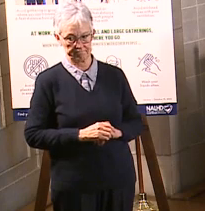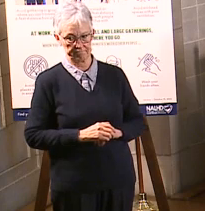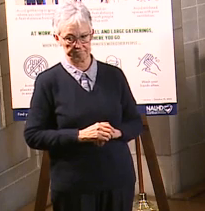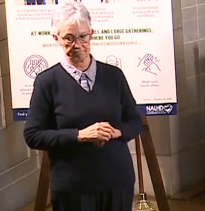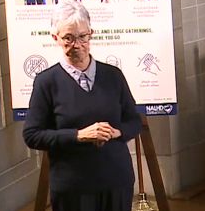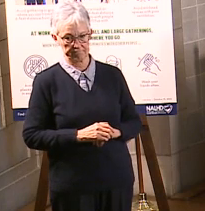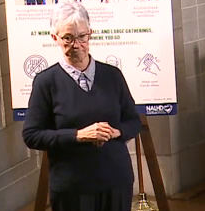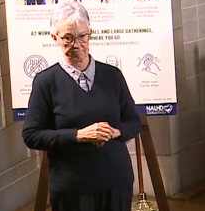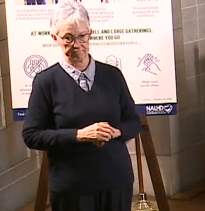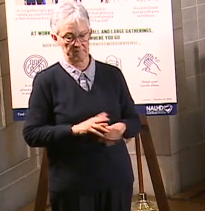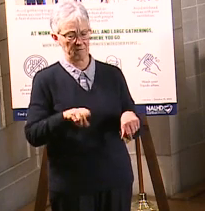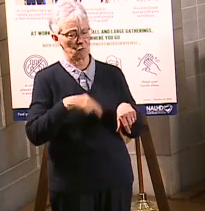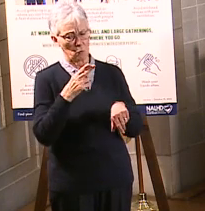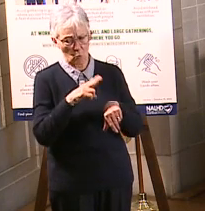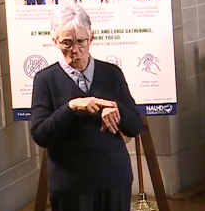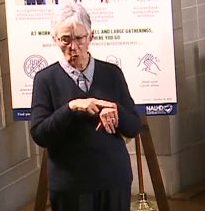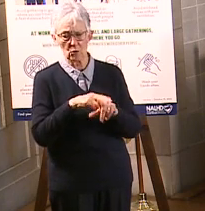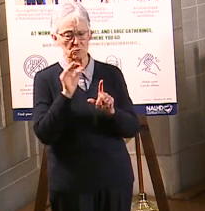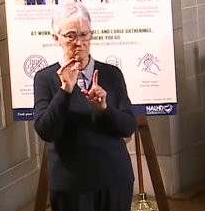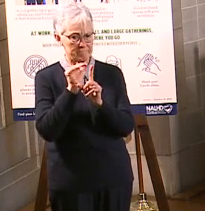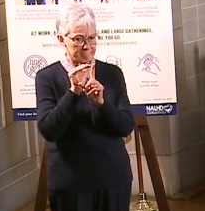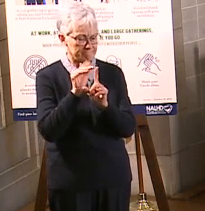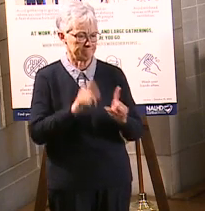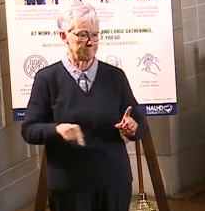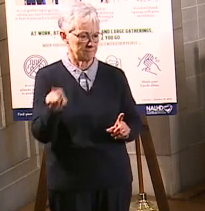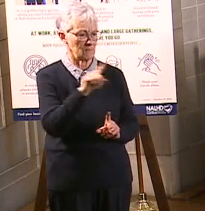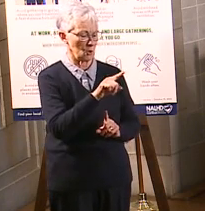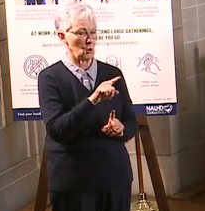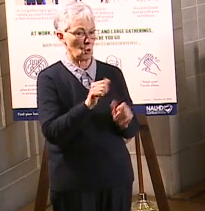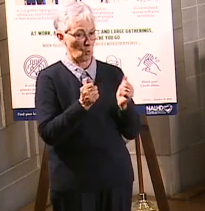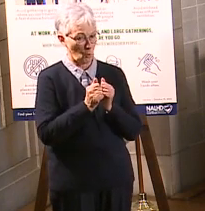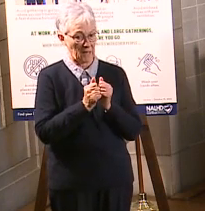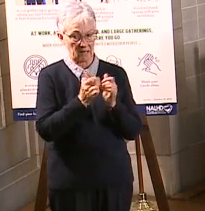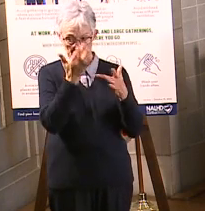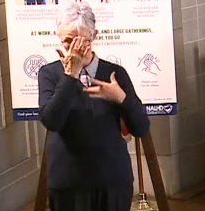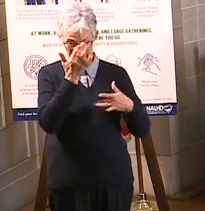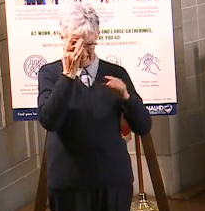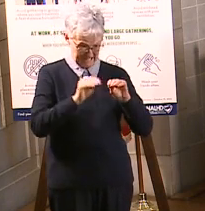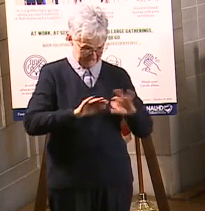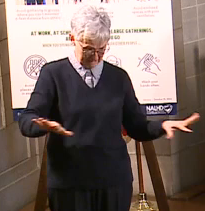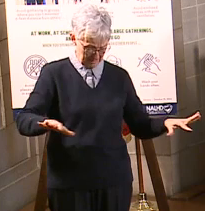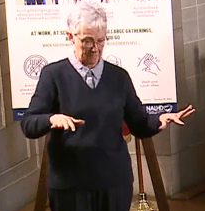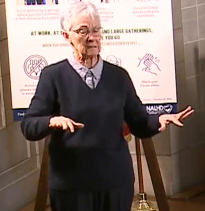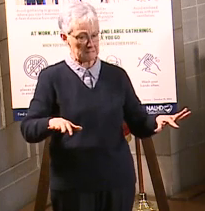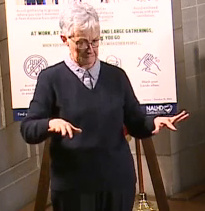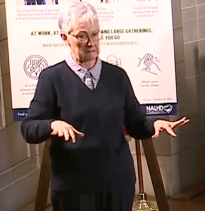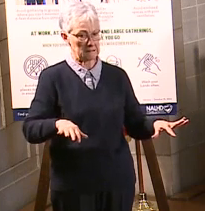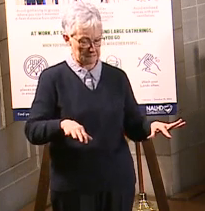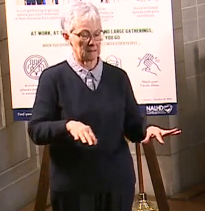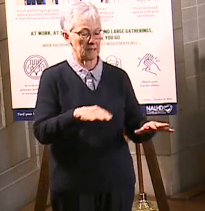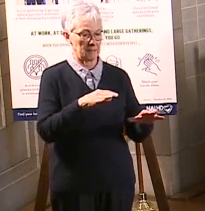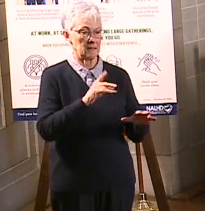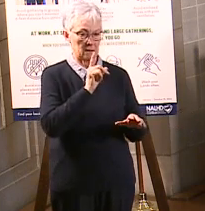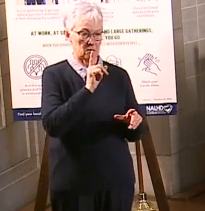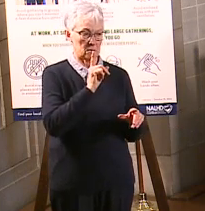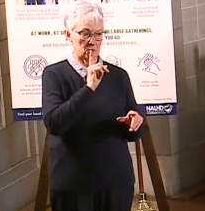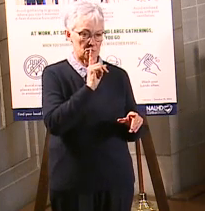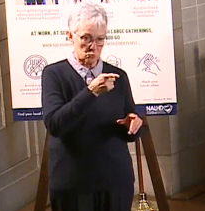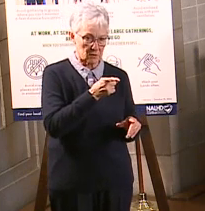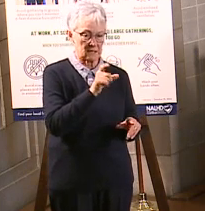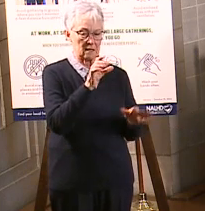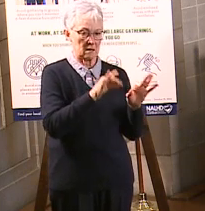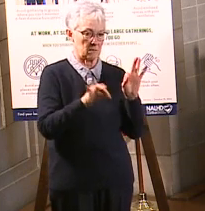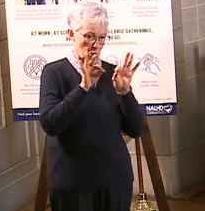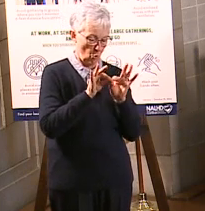with regard to the pandemic, please continue to, wash your hands often, keep that 6 foot of distance, wear your mask, avoid the